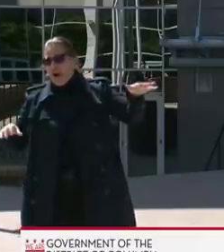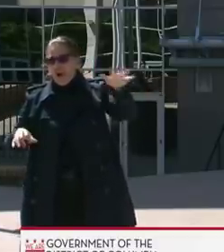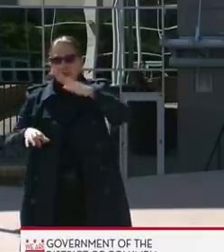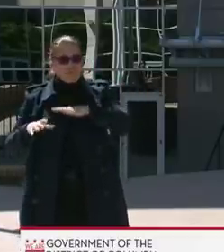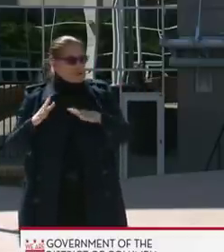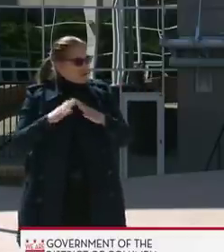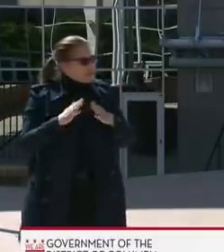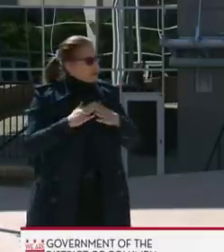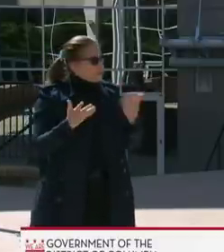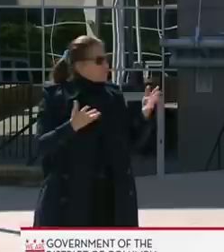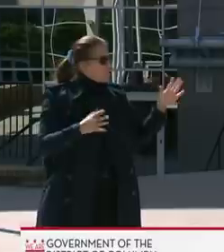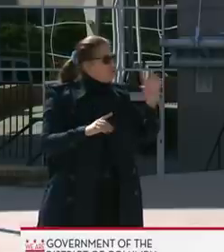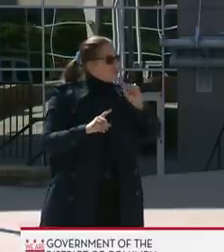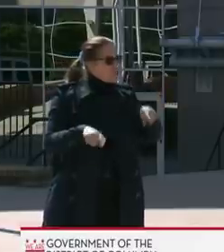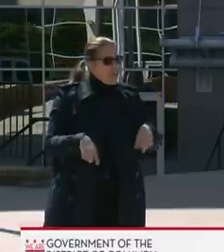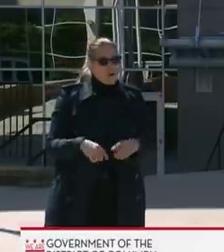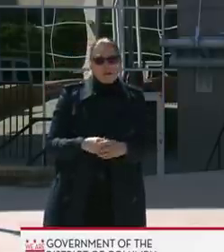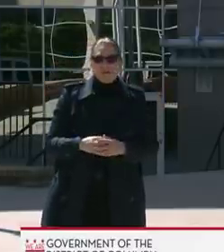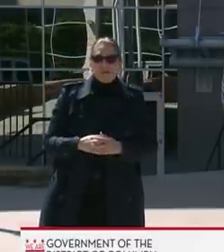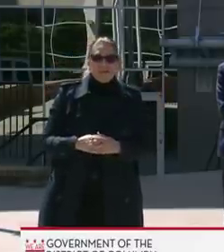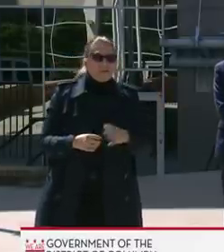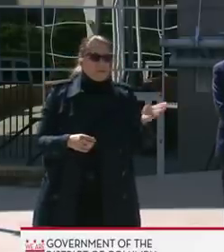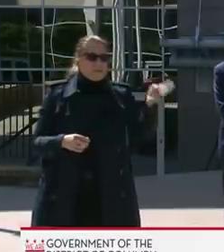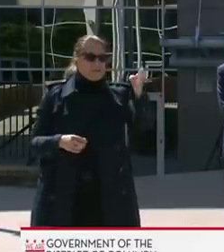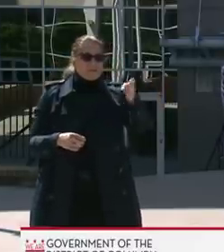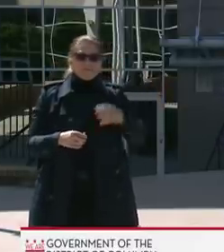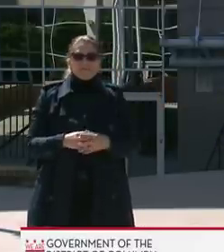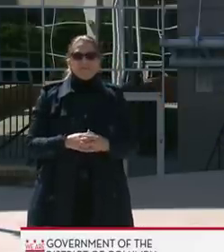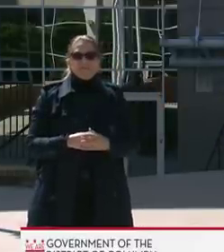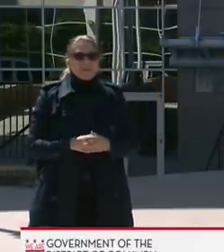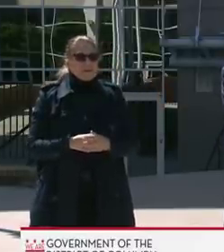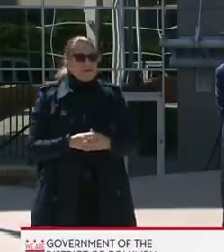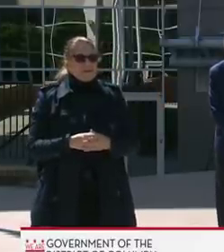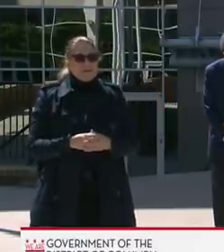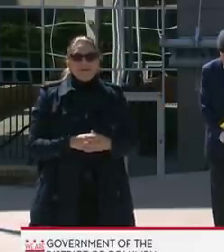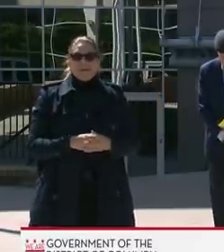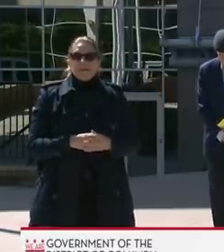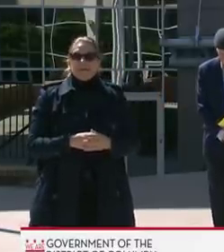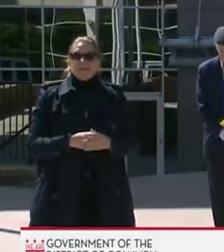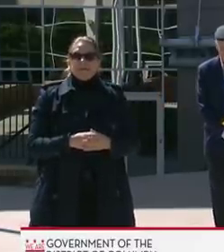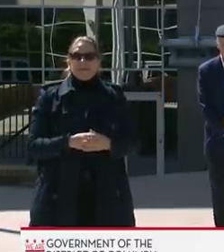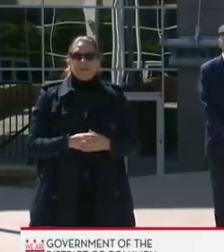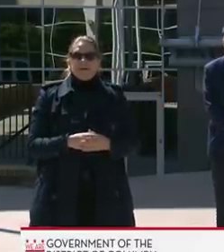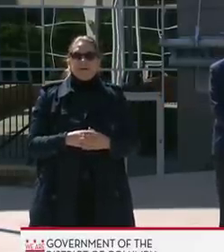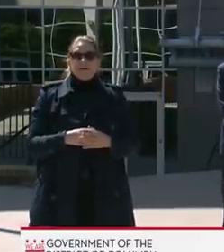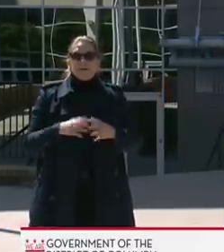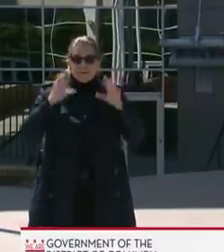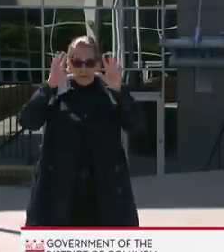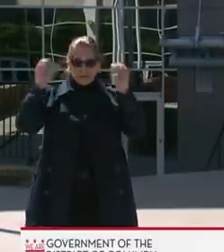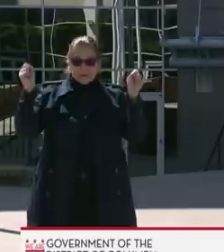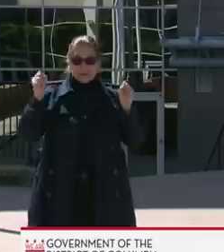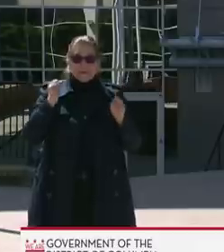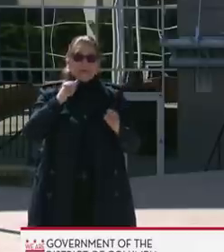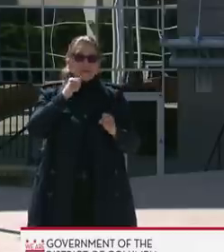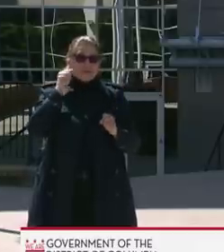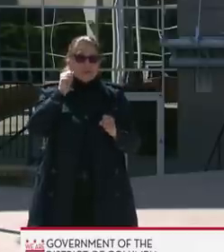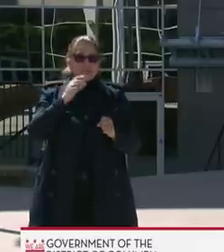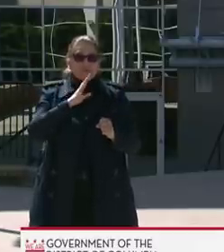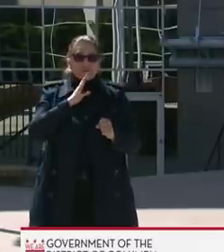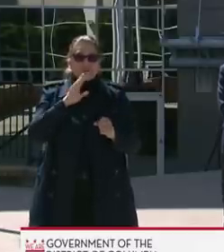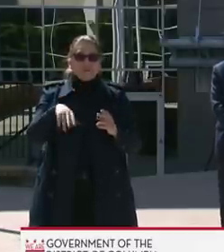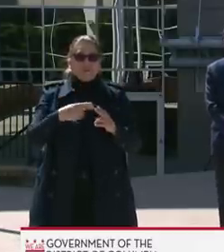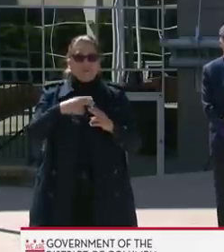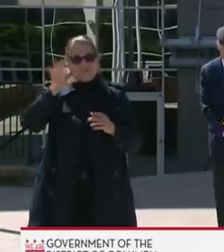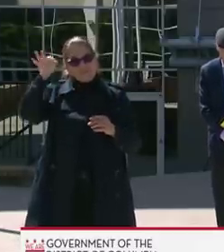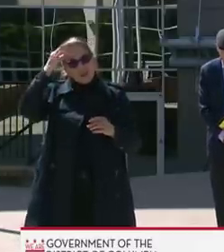Okay, you have the last one. So the president last night mentioned about a federal medical station in D.C. and working with the mayor.